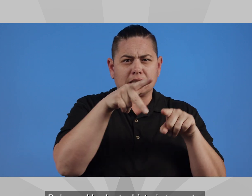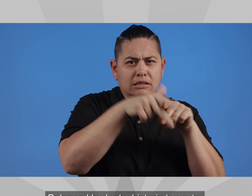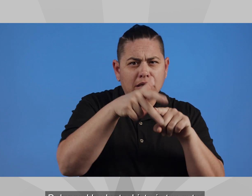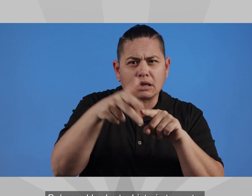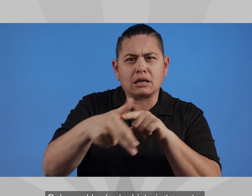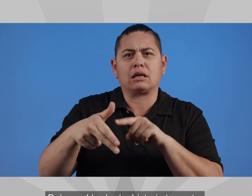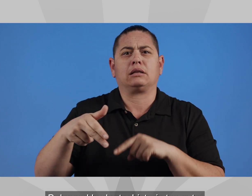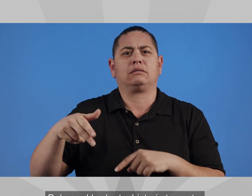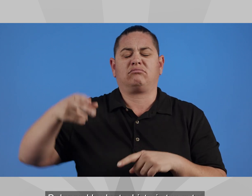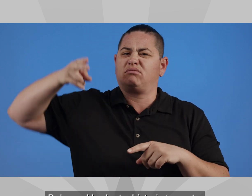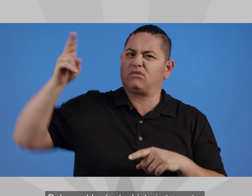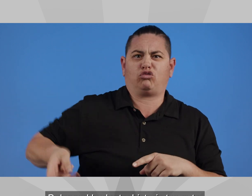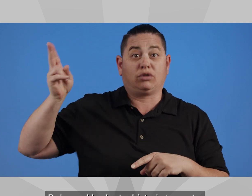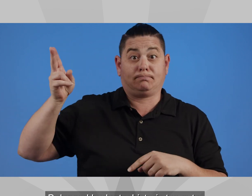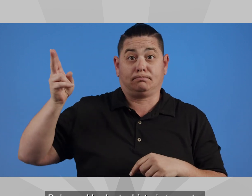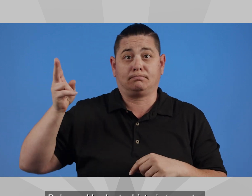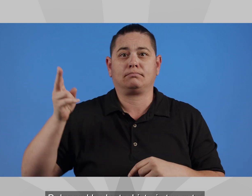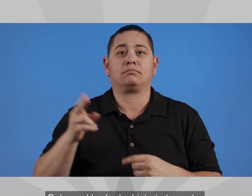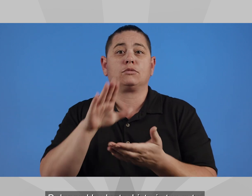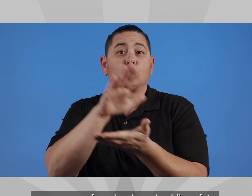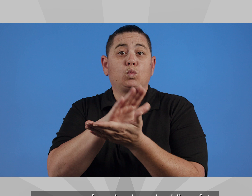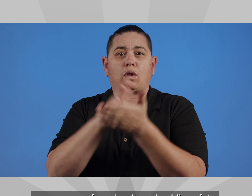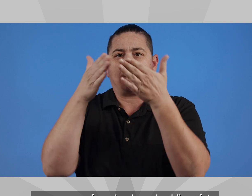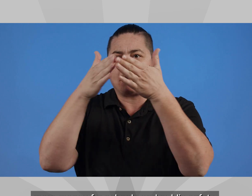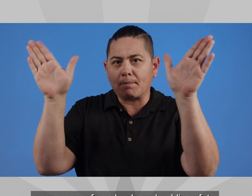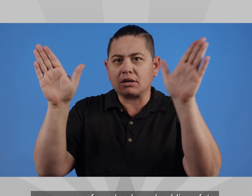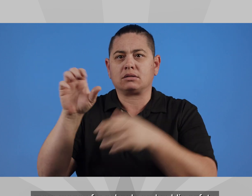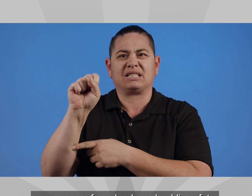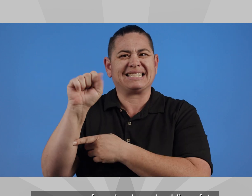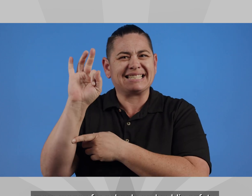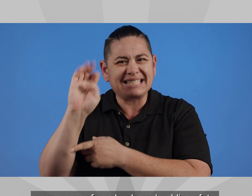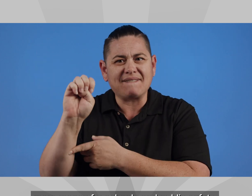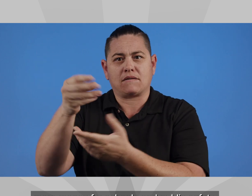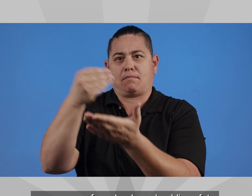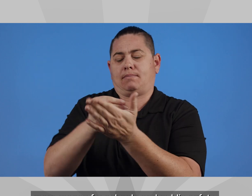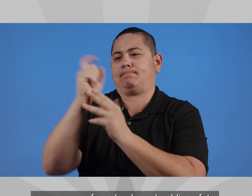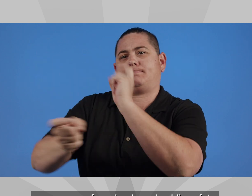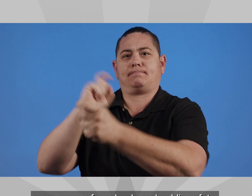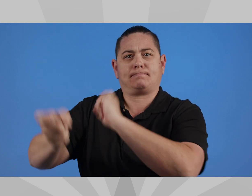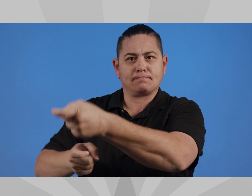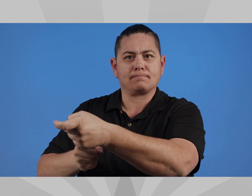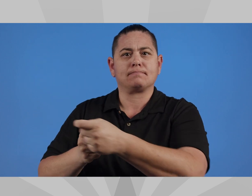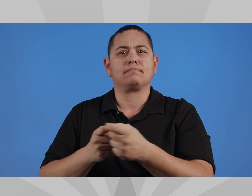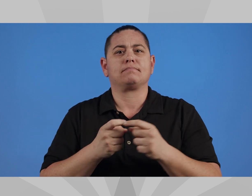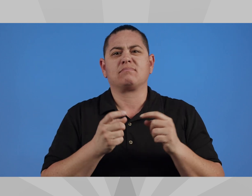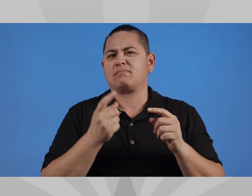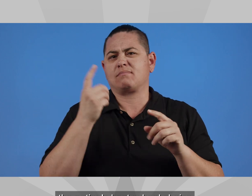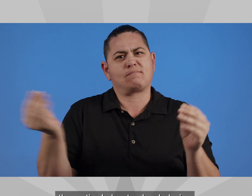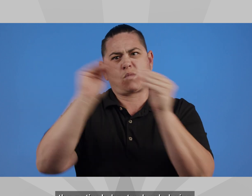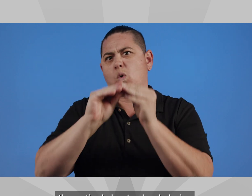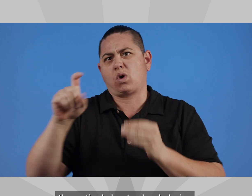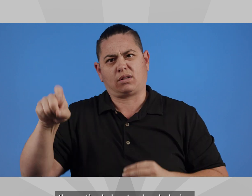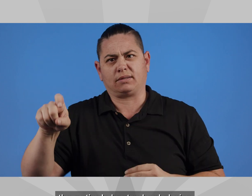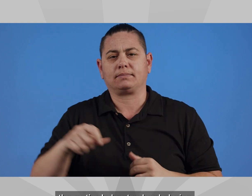Balanced budgets, historic tax cuts, more money for schools and public safety,